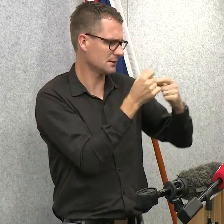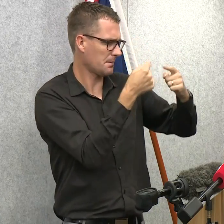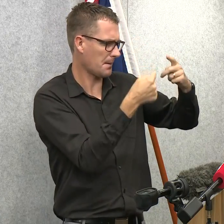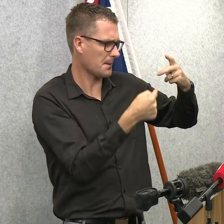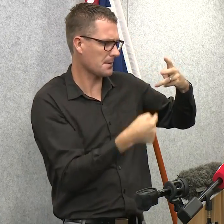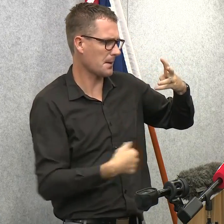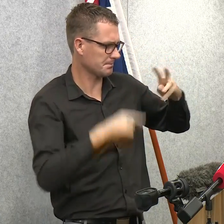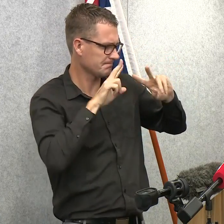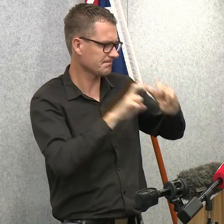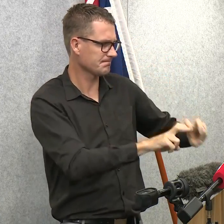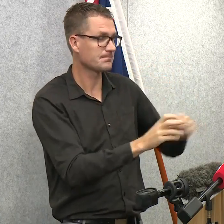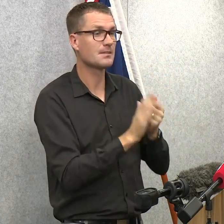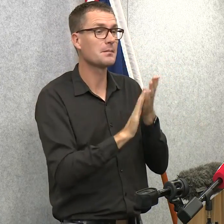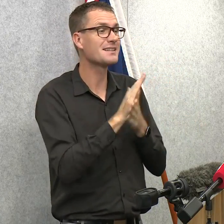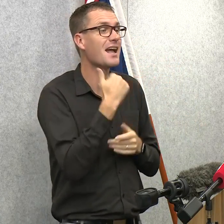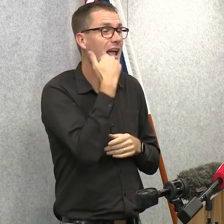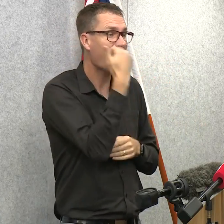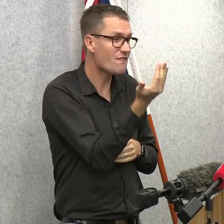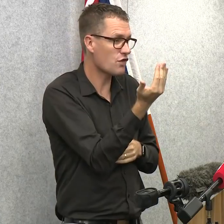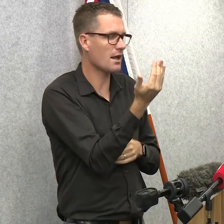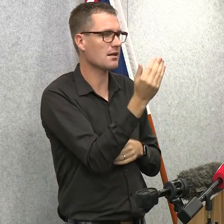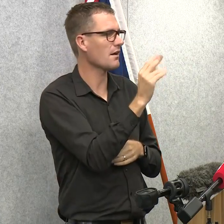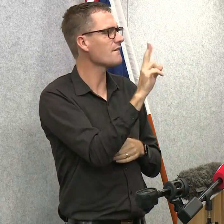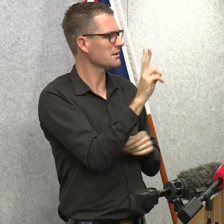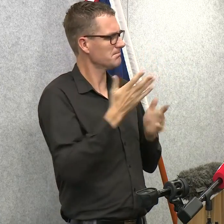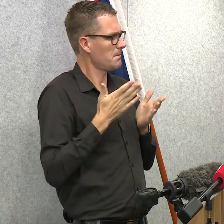is a hearing for every one of those victims